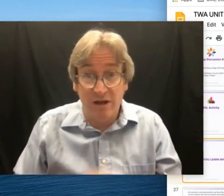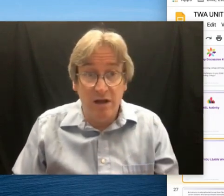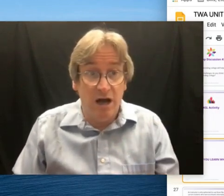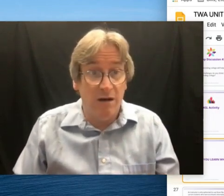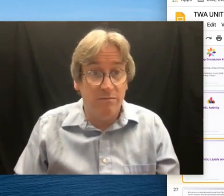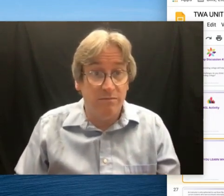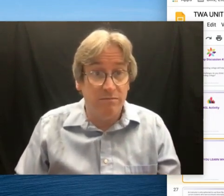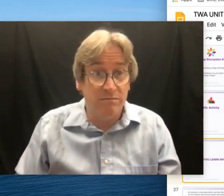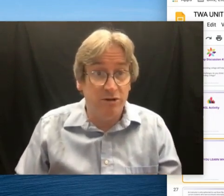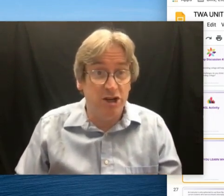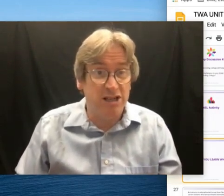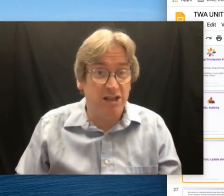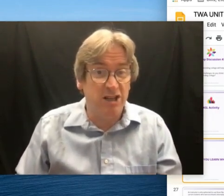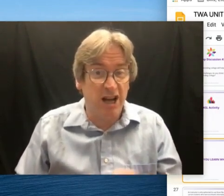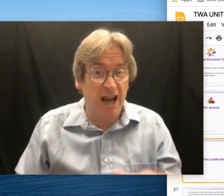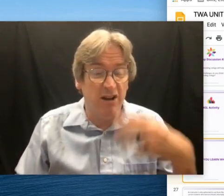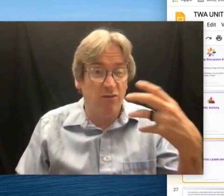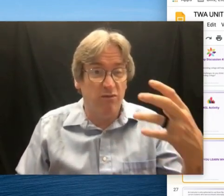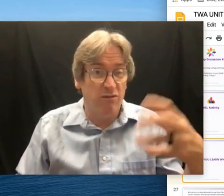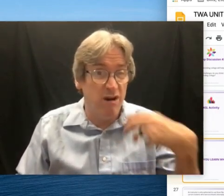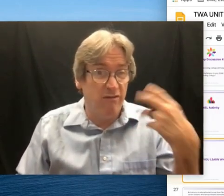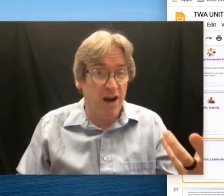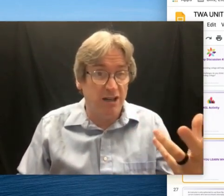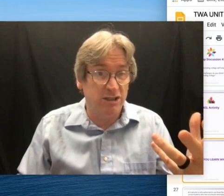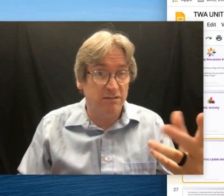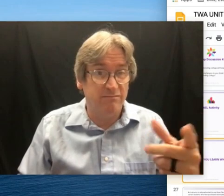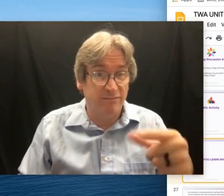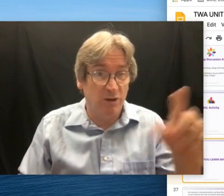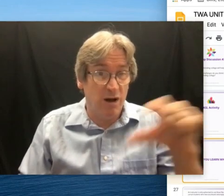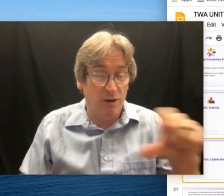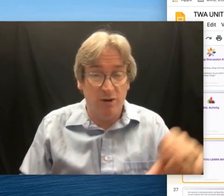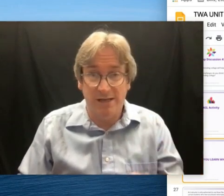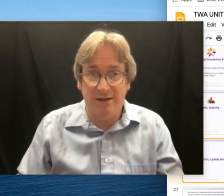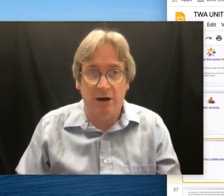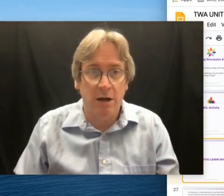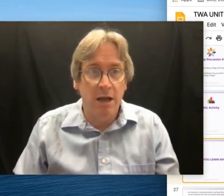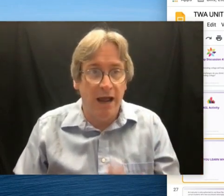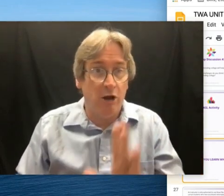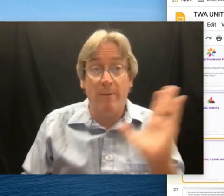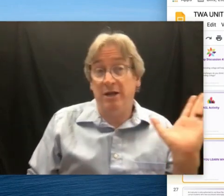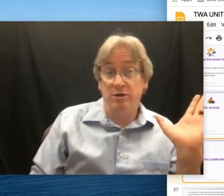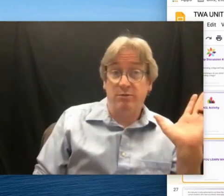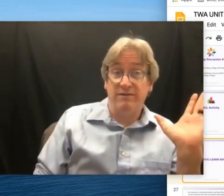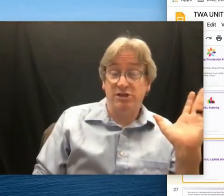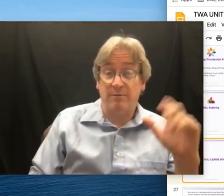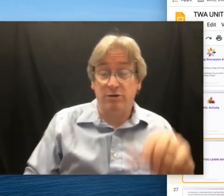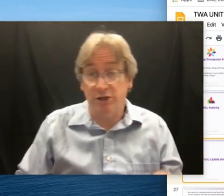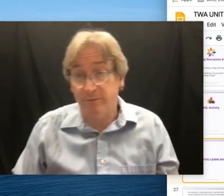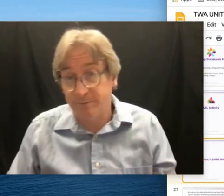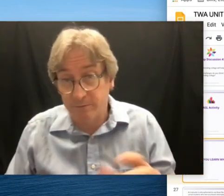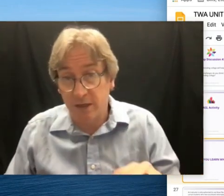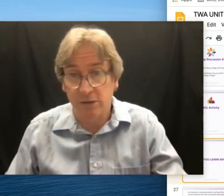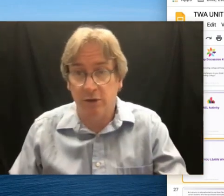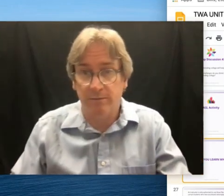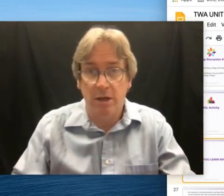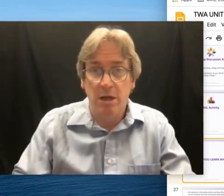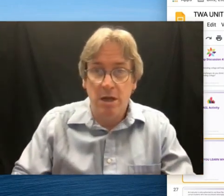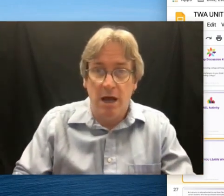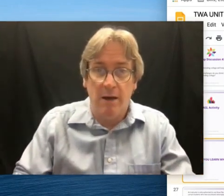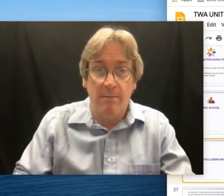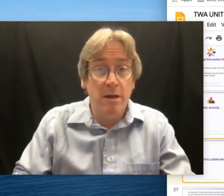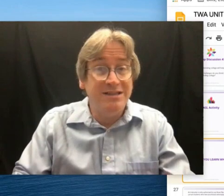vocab-lists. Just to kind of refresh. So I'll put those in there, and I'll go back and do the previous chapters too.